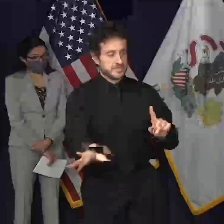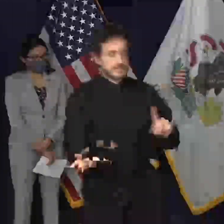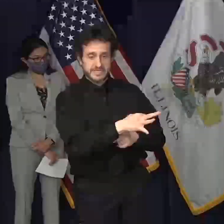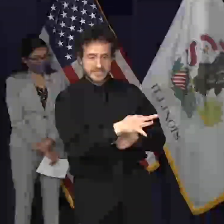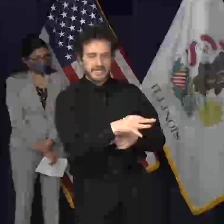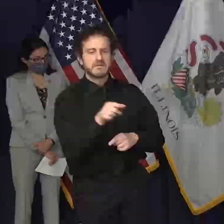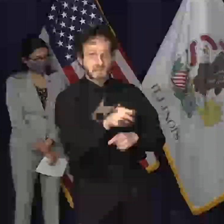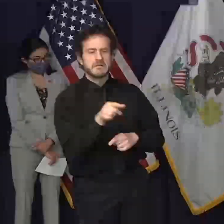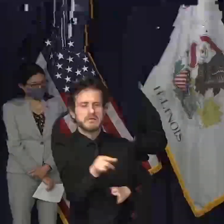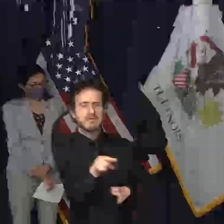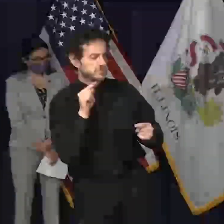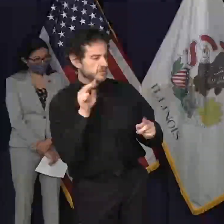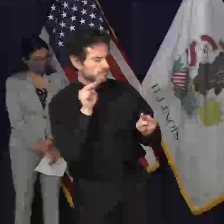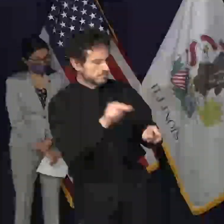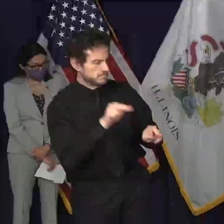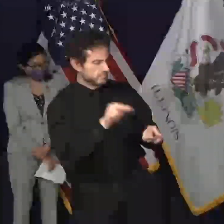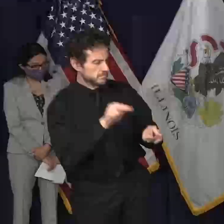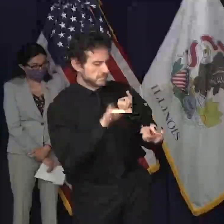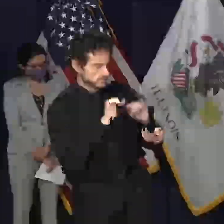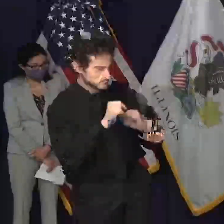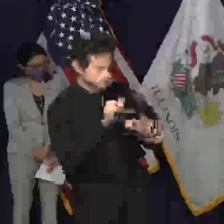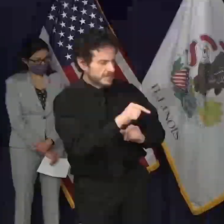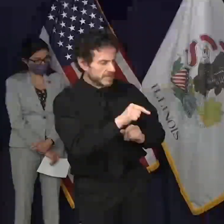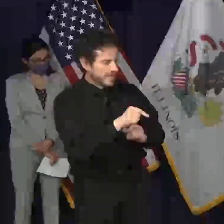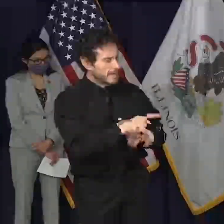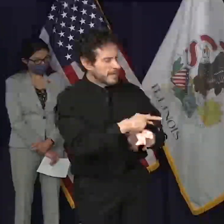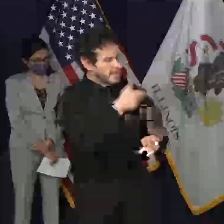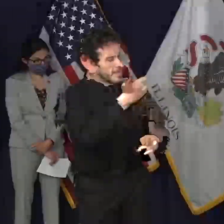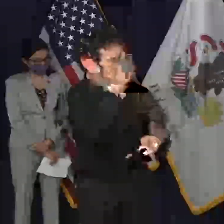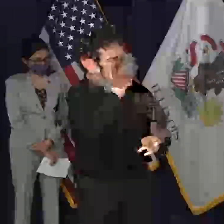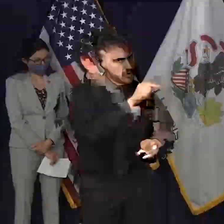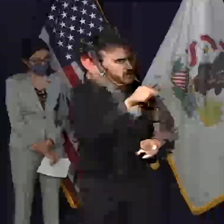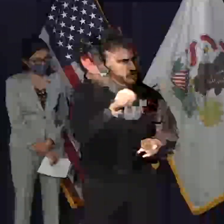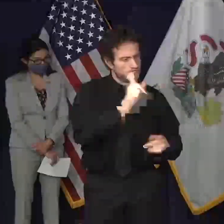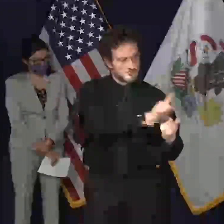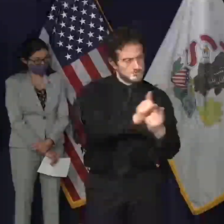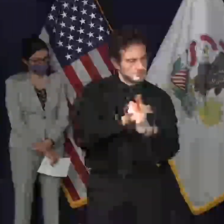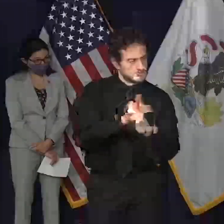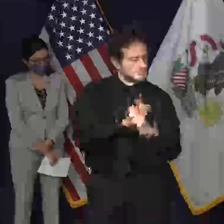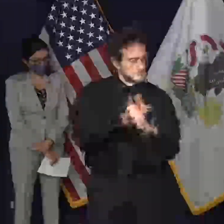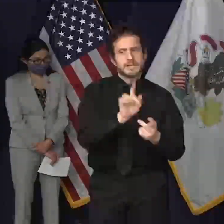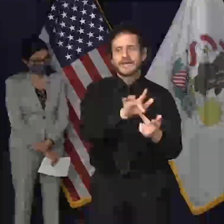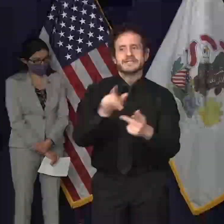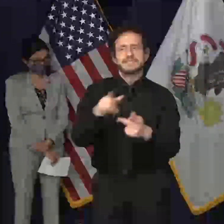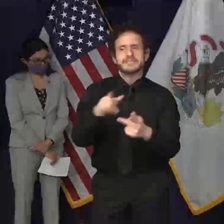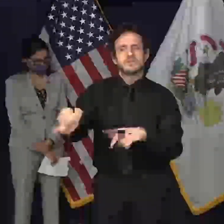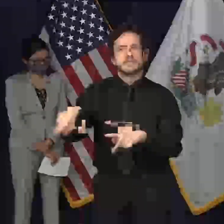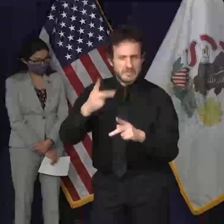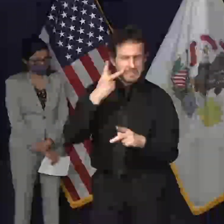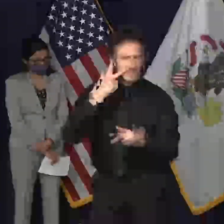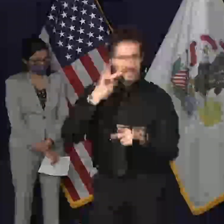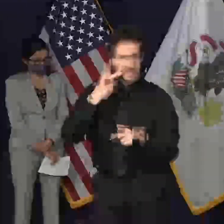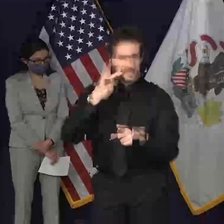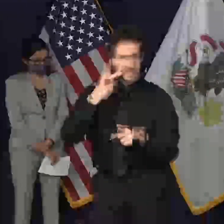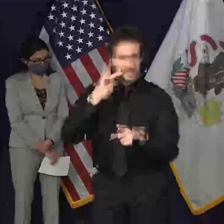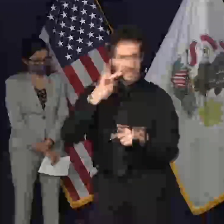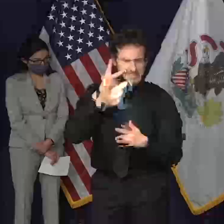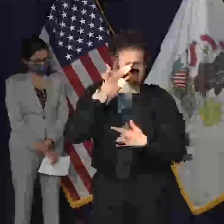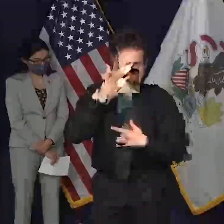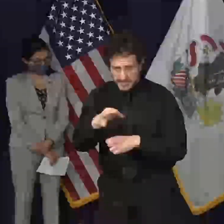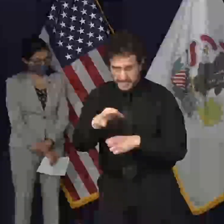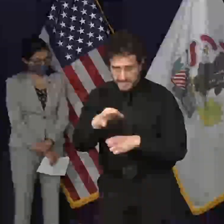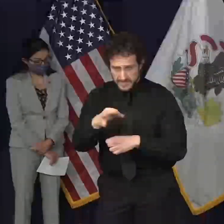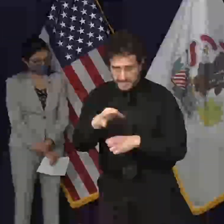problem is as the numbers have grown, we've gone larger than the staff that's in